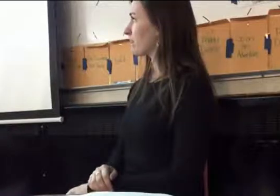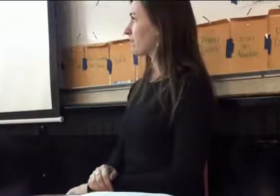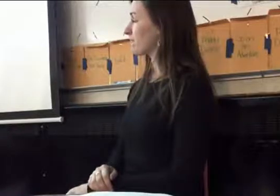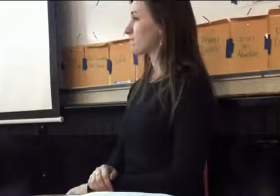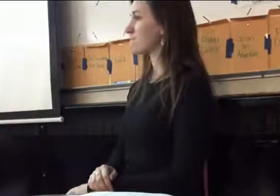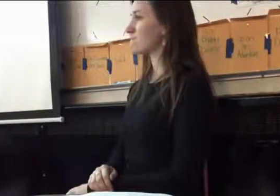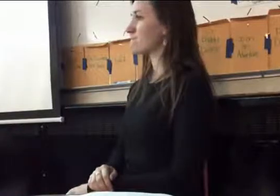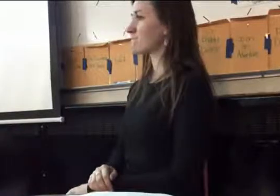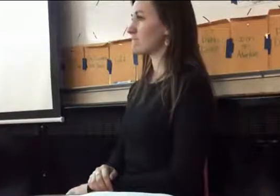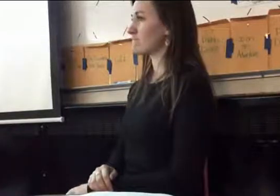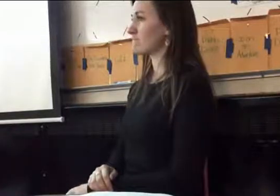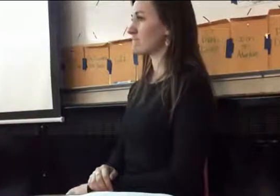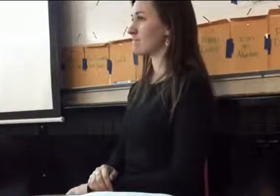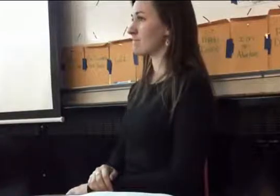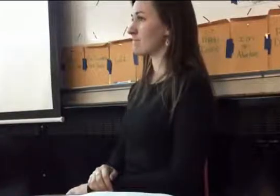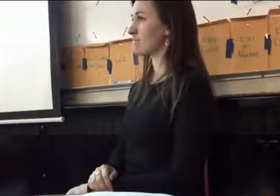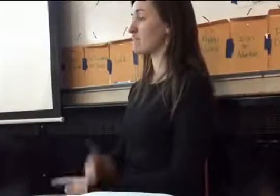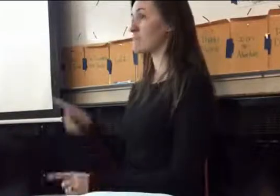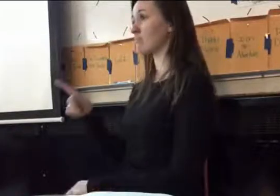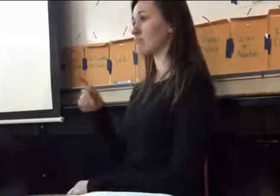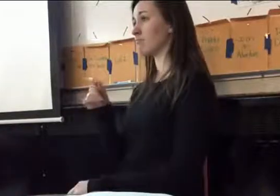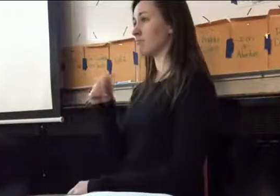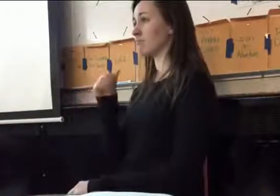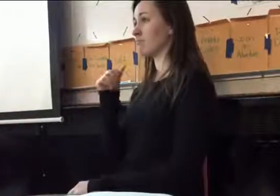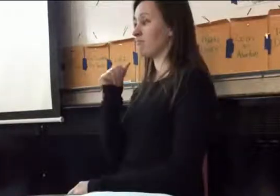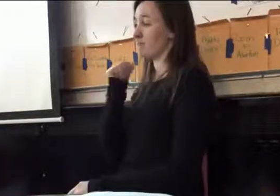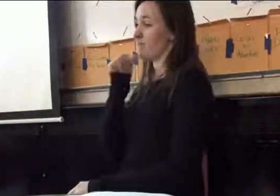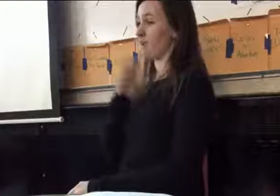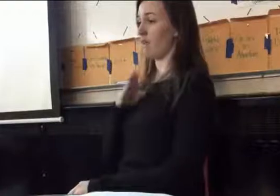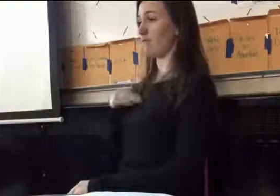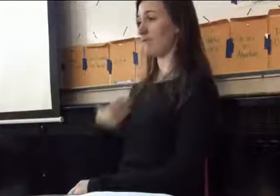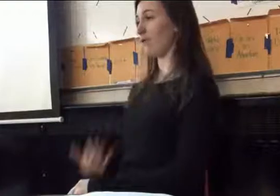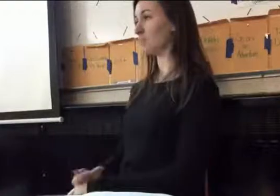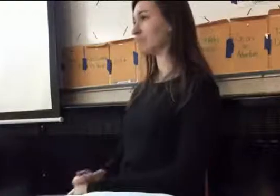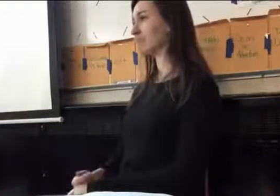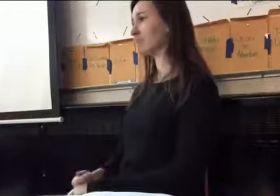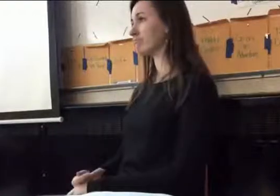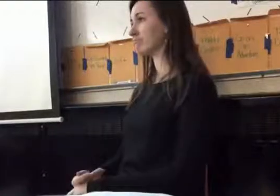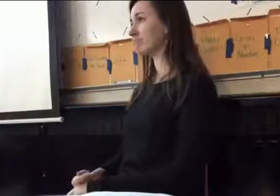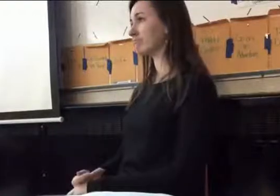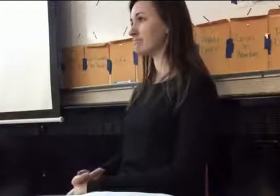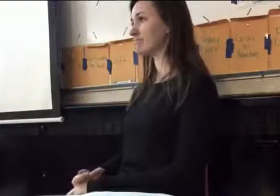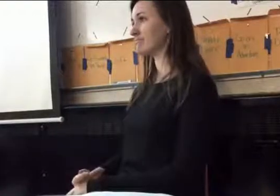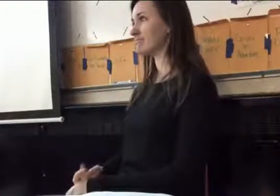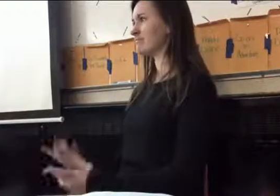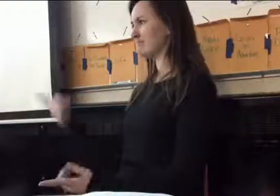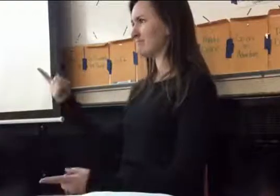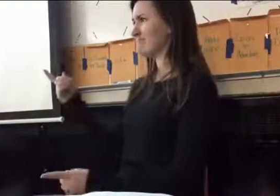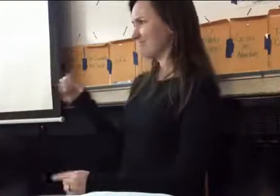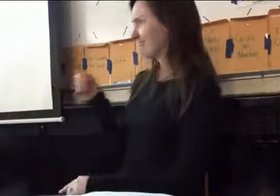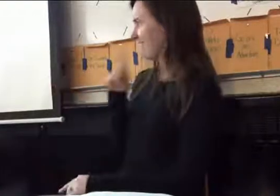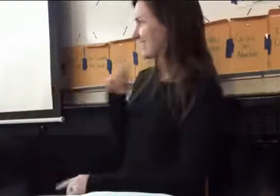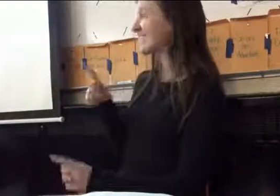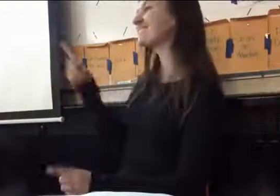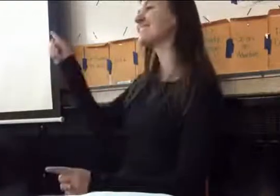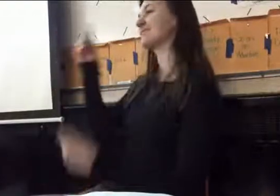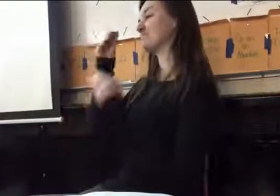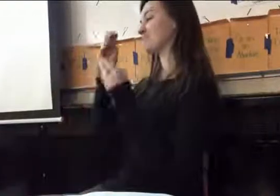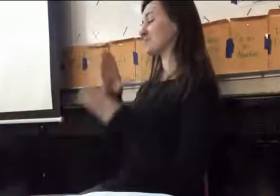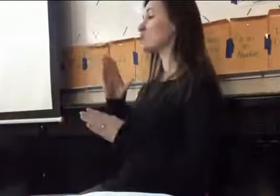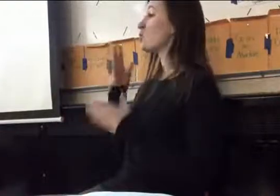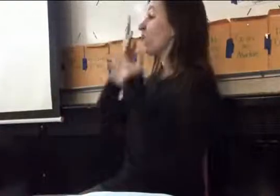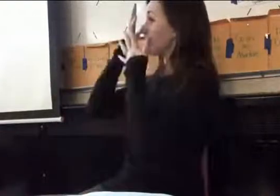debt for decades just to pay. Ain't my fault. Okay? Now, the thing is about this is, unfortunately,